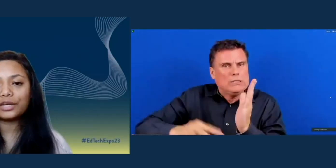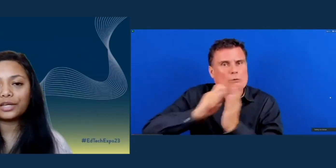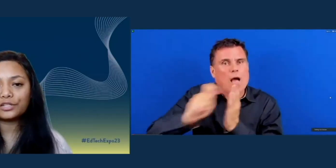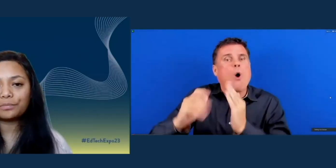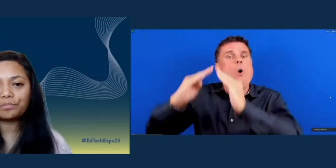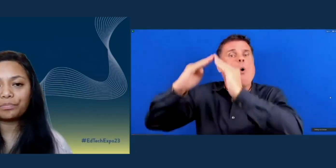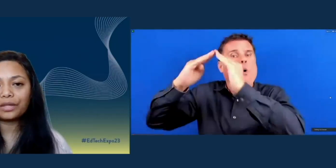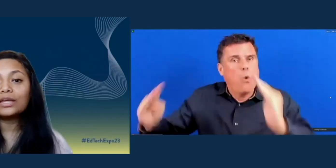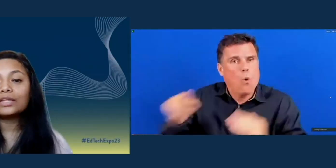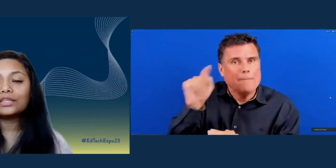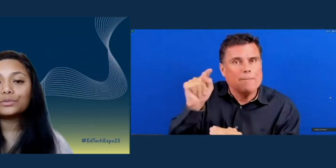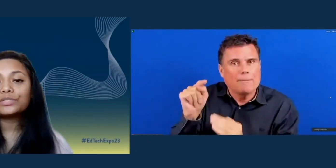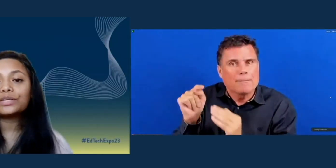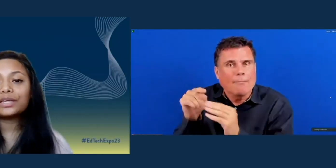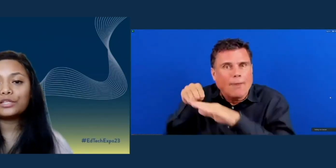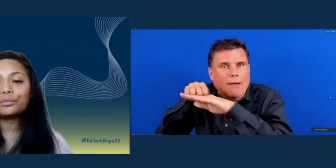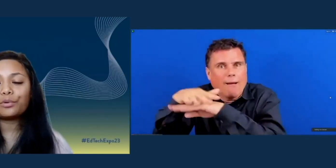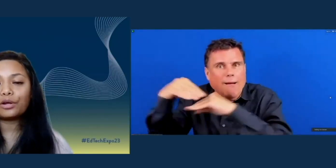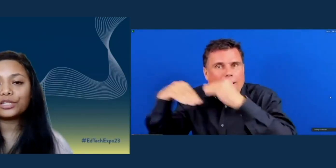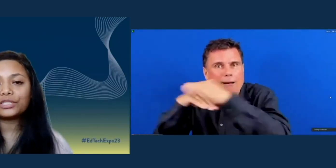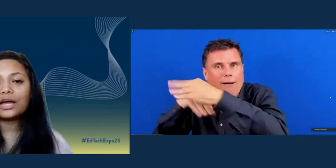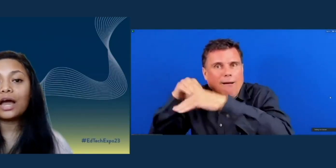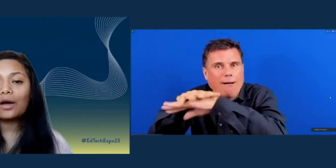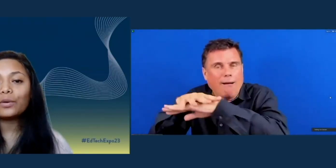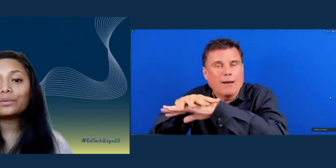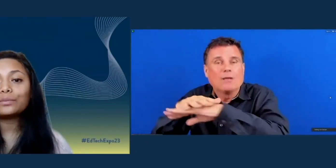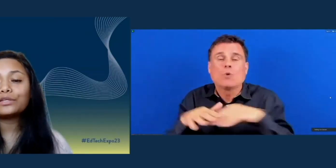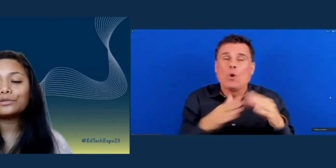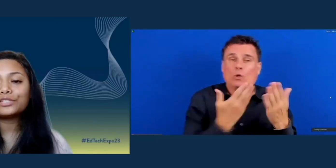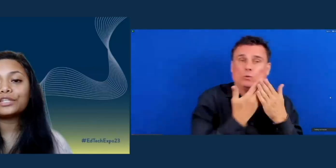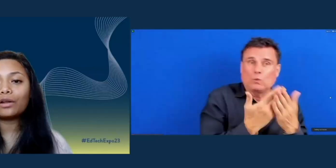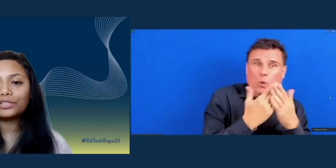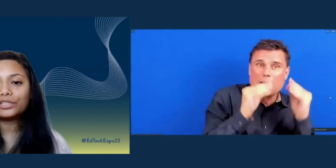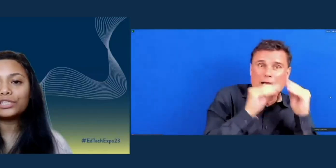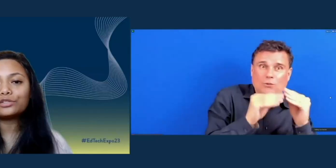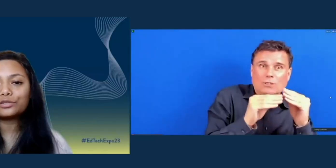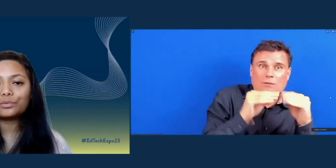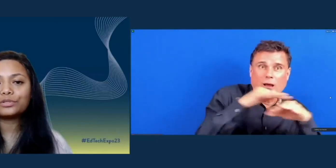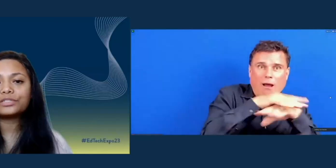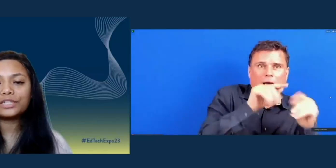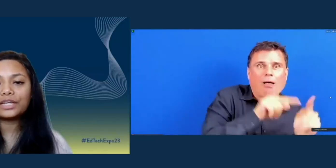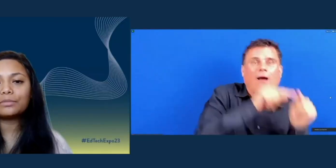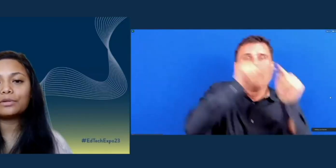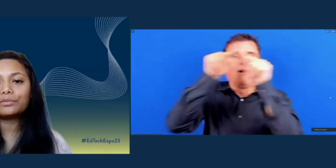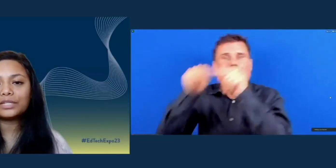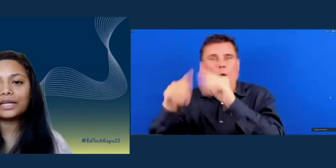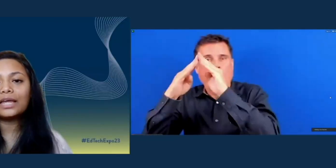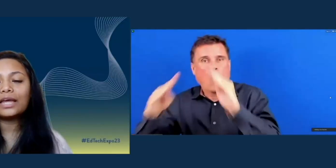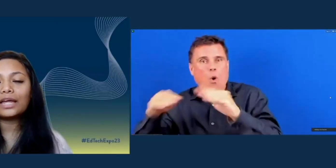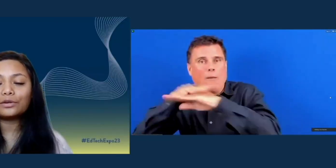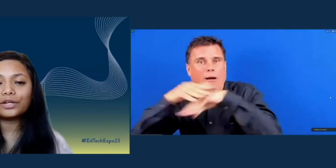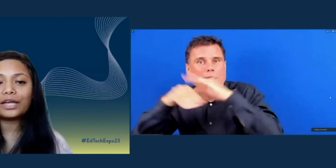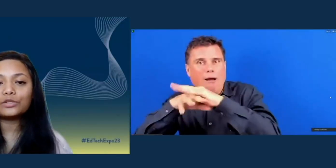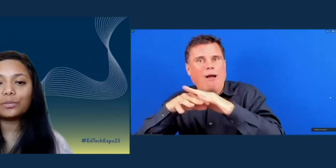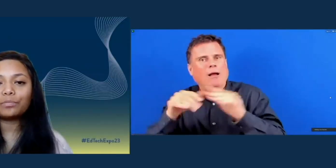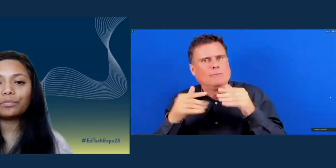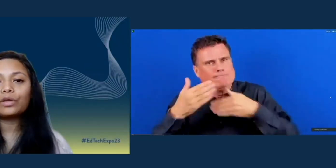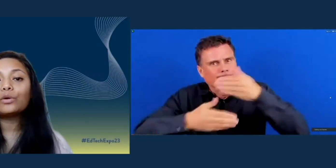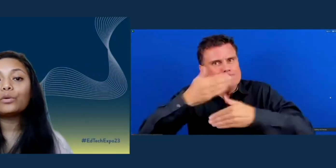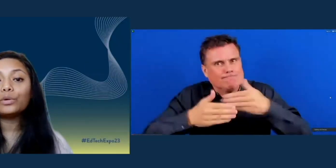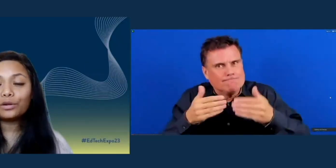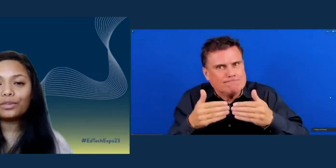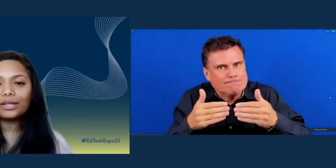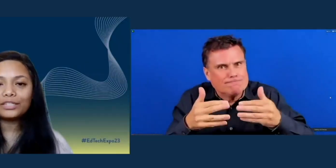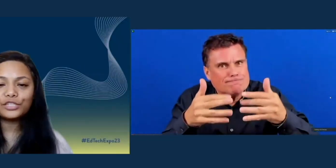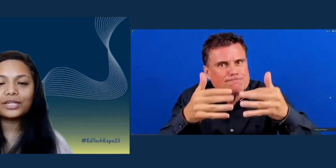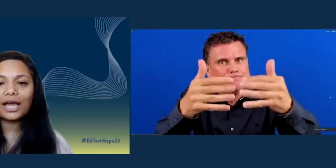kids' education. This was the key to the project. How can we use technology to support sustainable reading and learning at home?